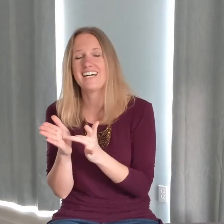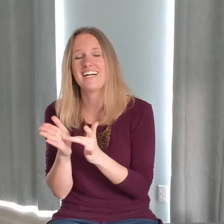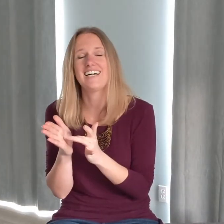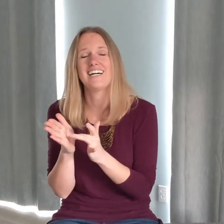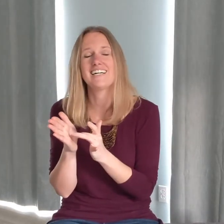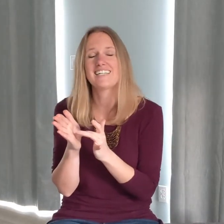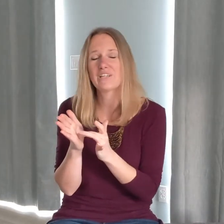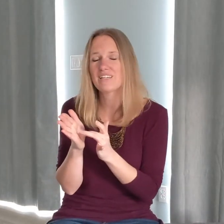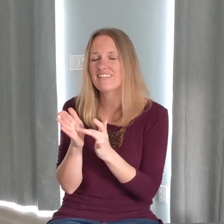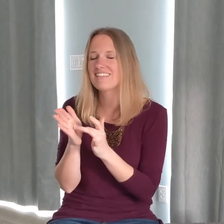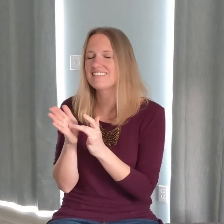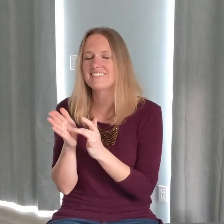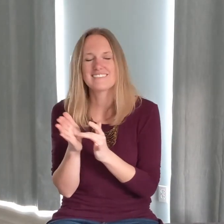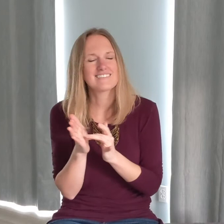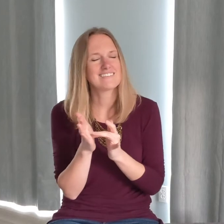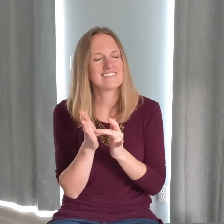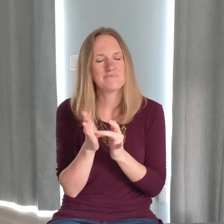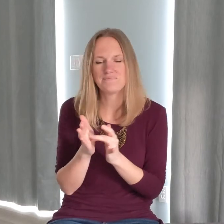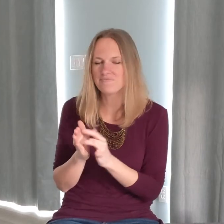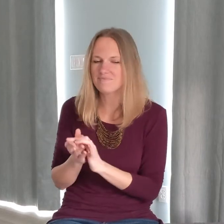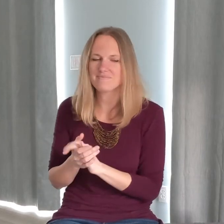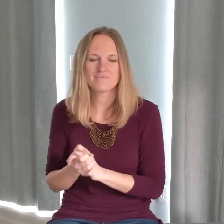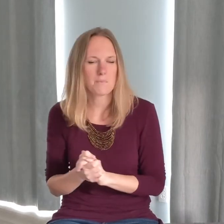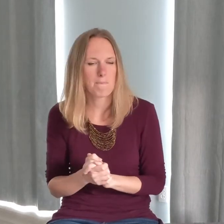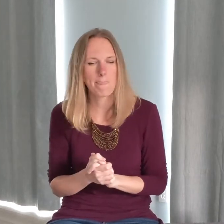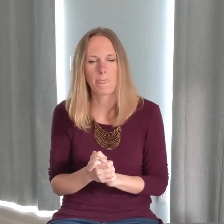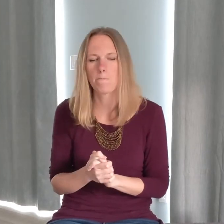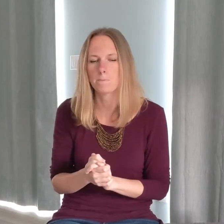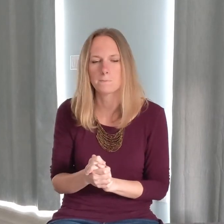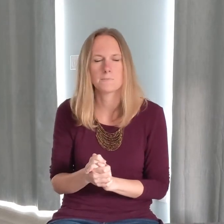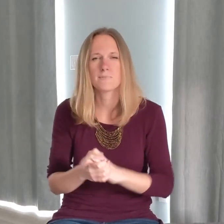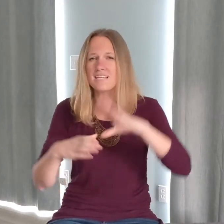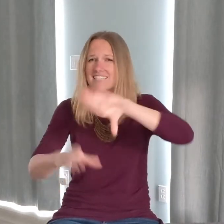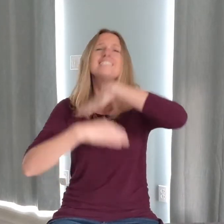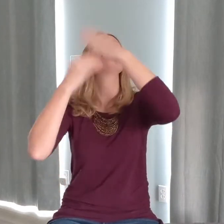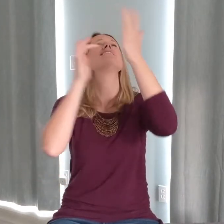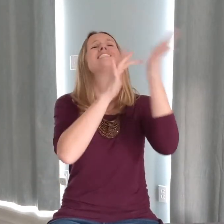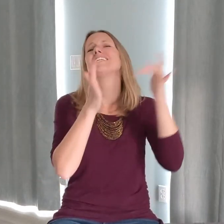in